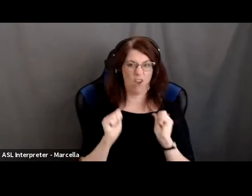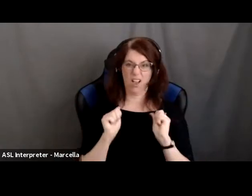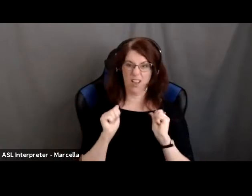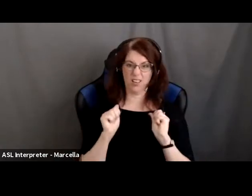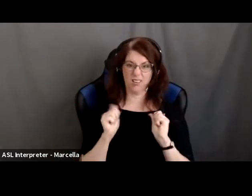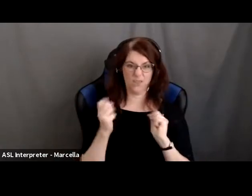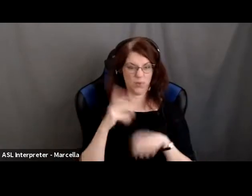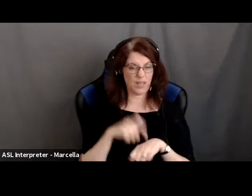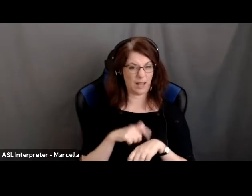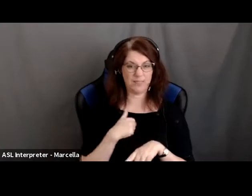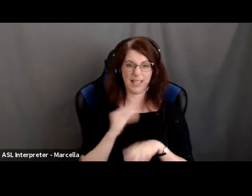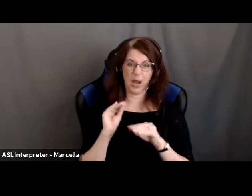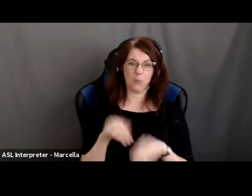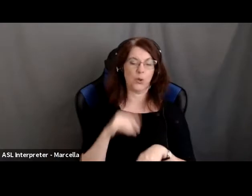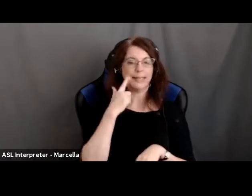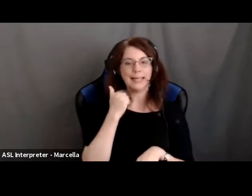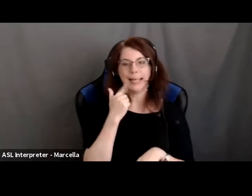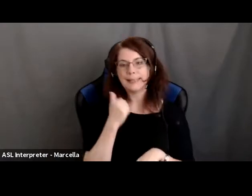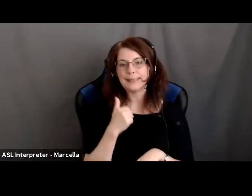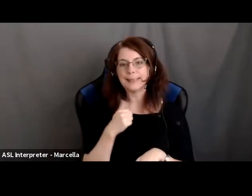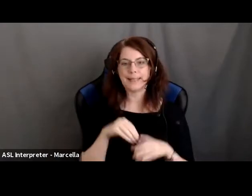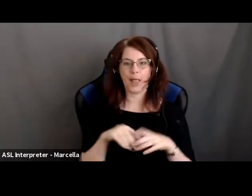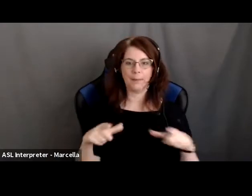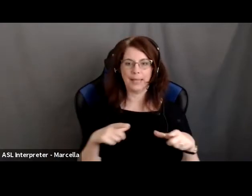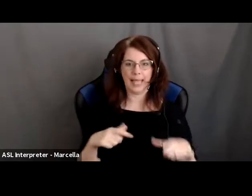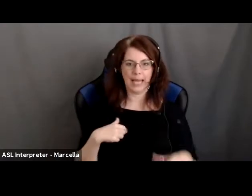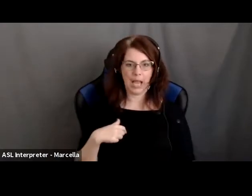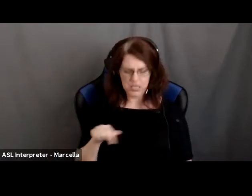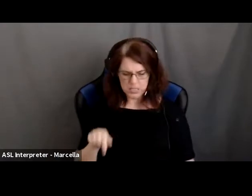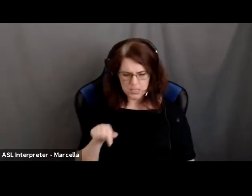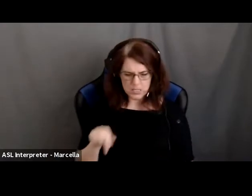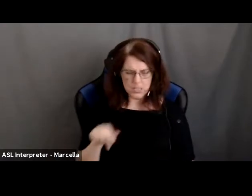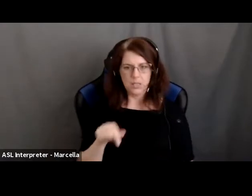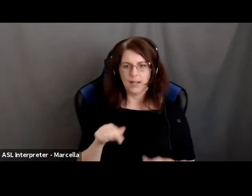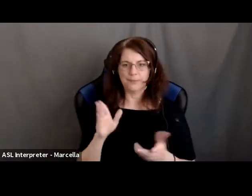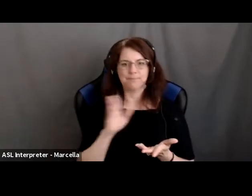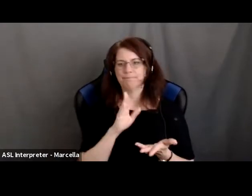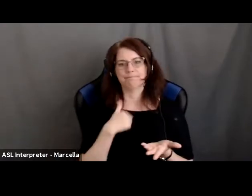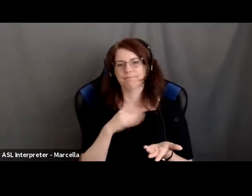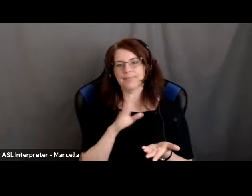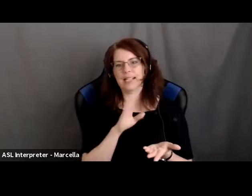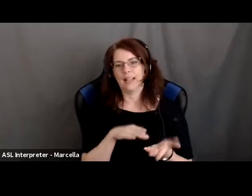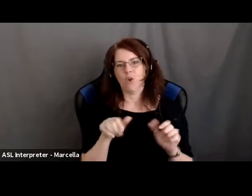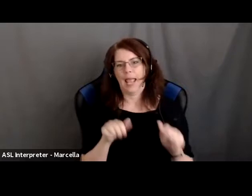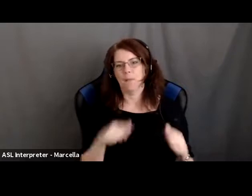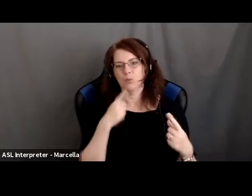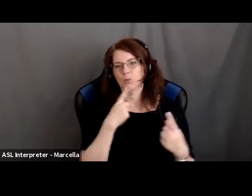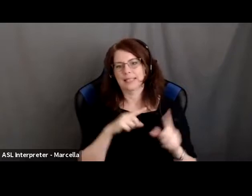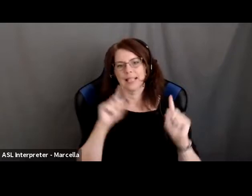put, candies in the plate, and I was never able to successfully